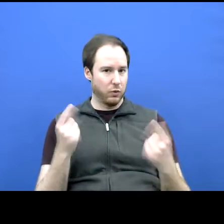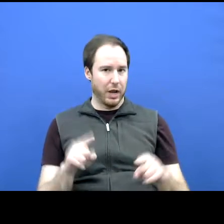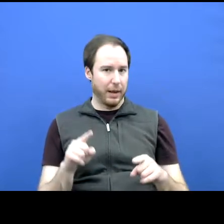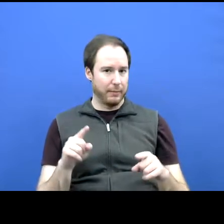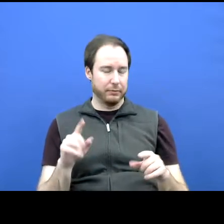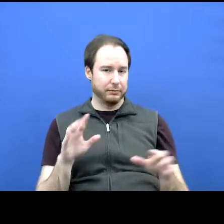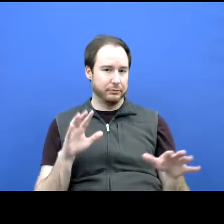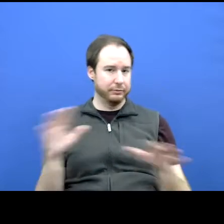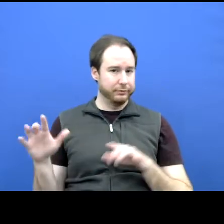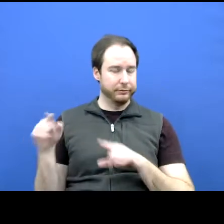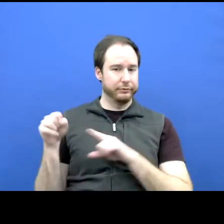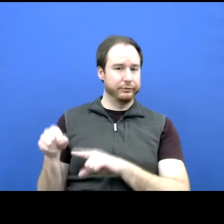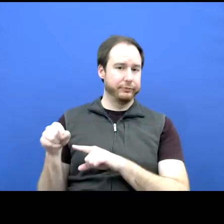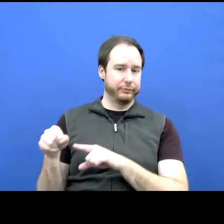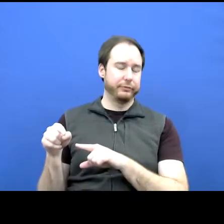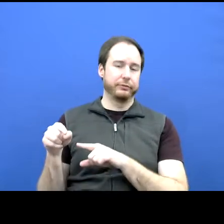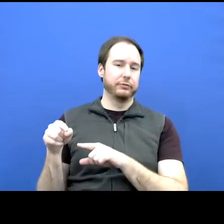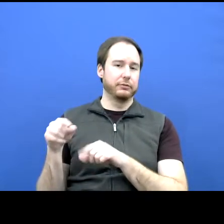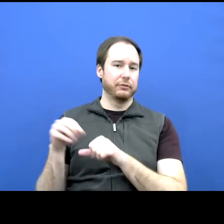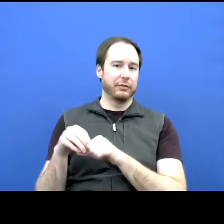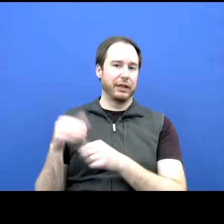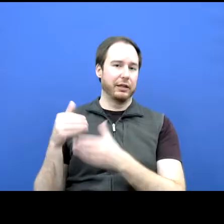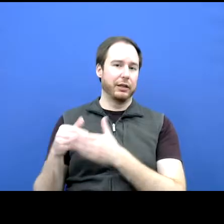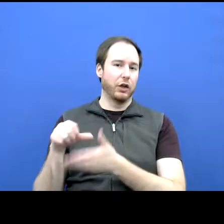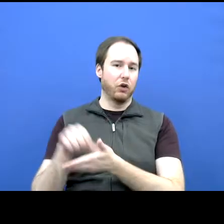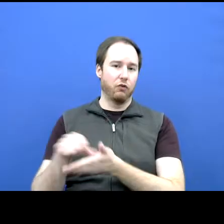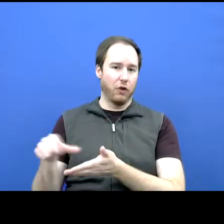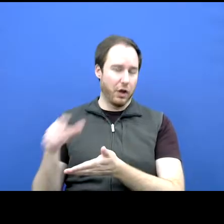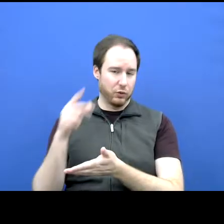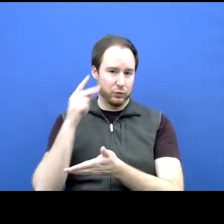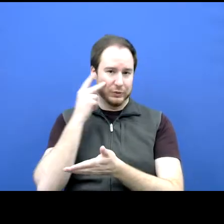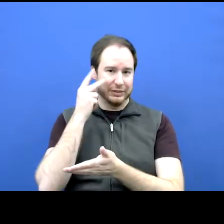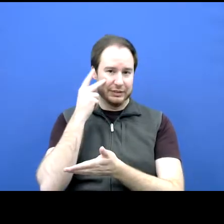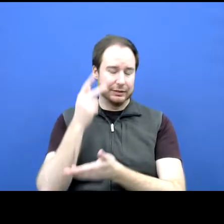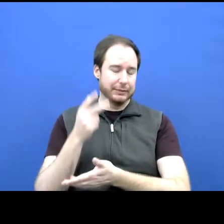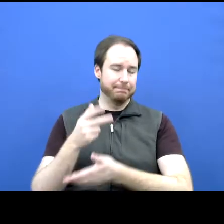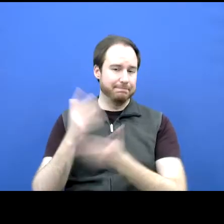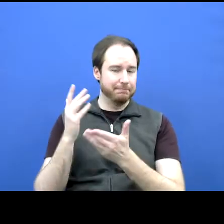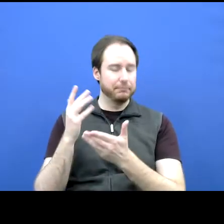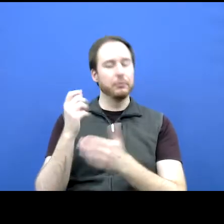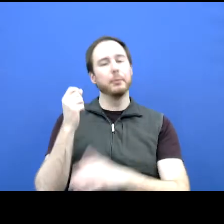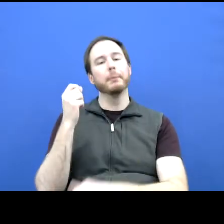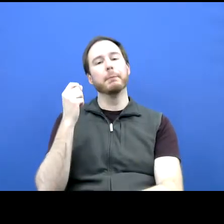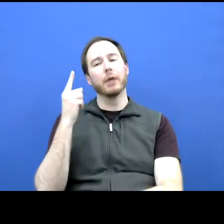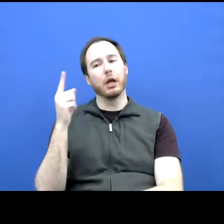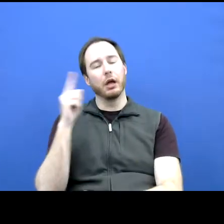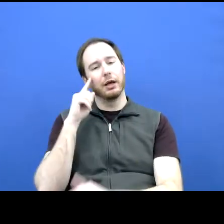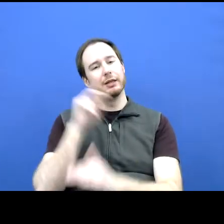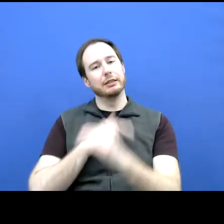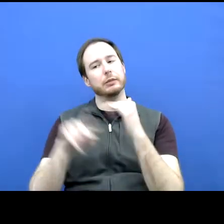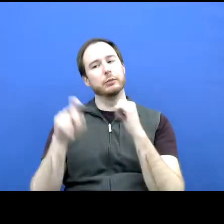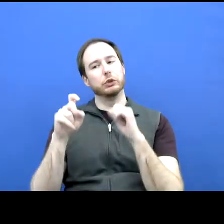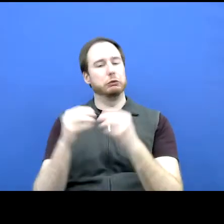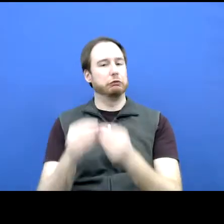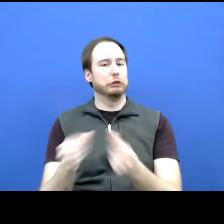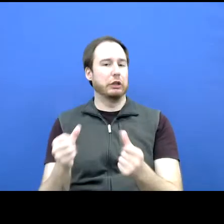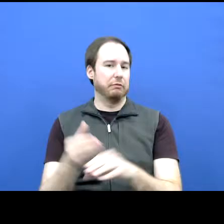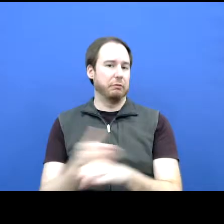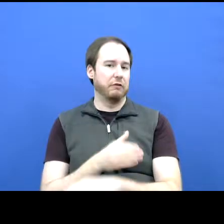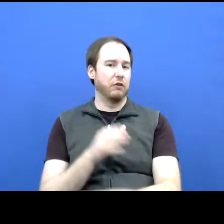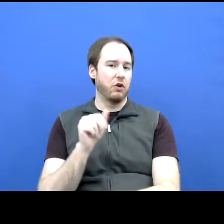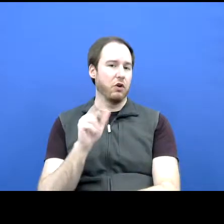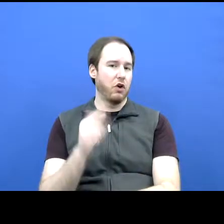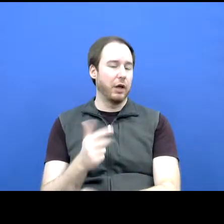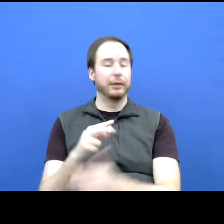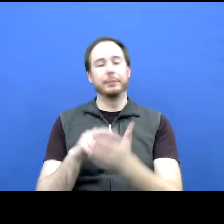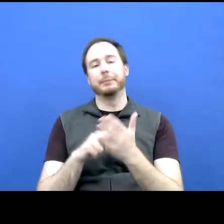the Strait of Hormuz will play a big part of that. But they're anticipating that should be cleared up by then. So what they are